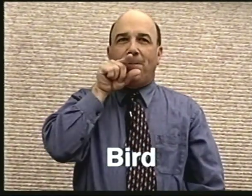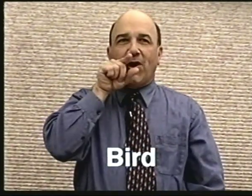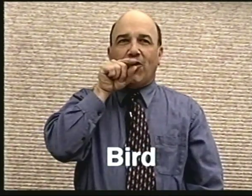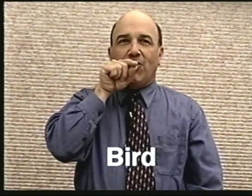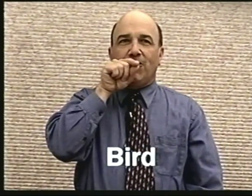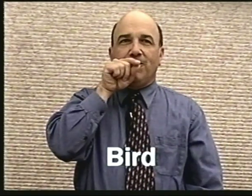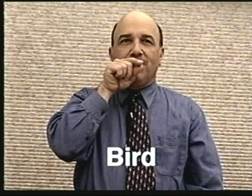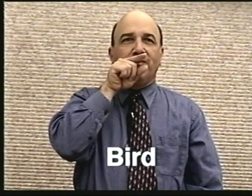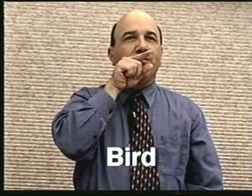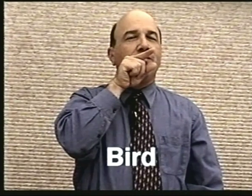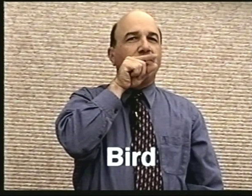Bird,